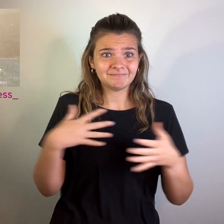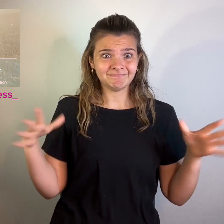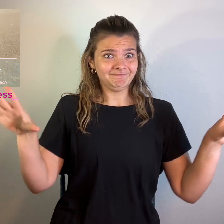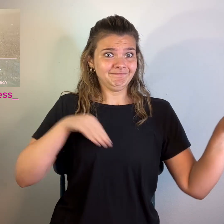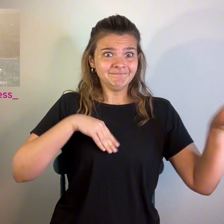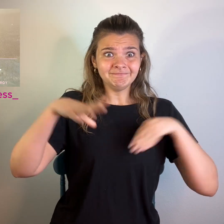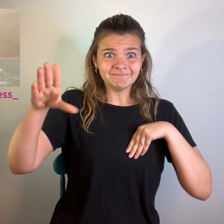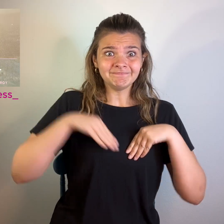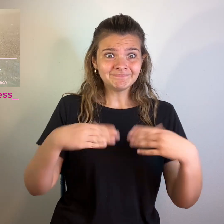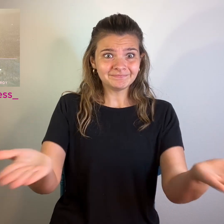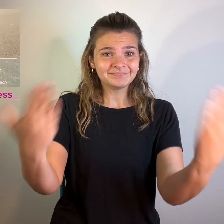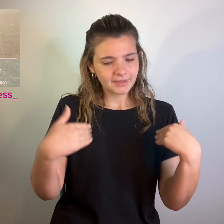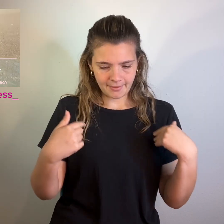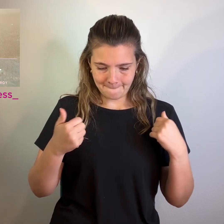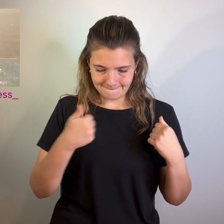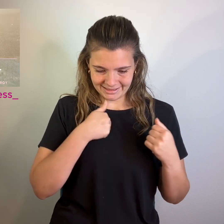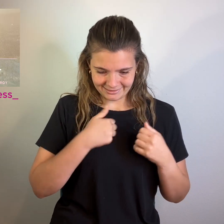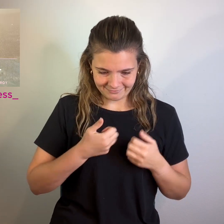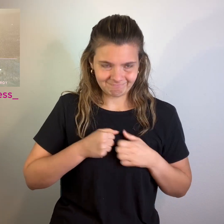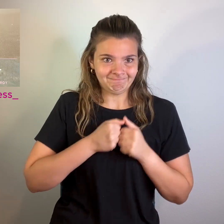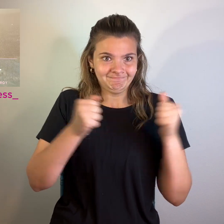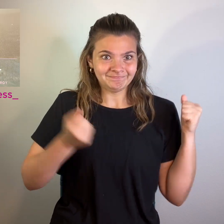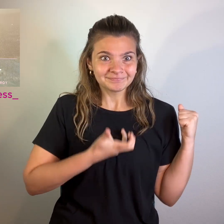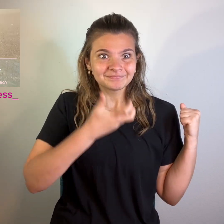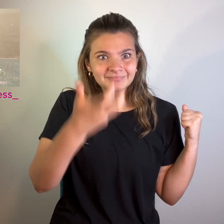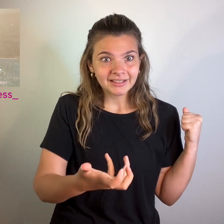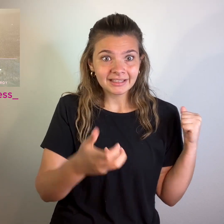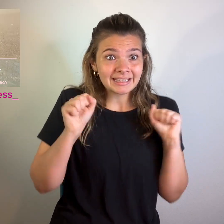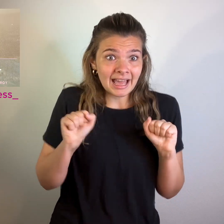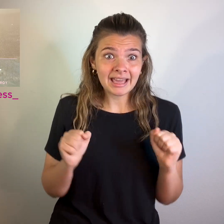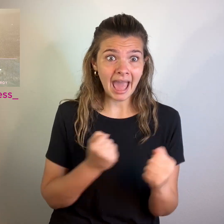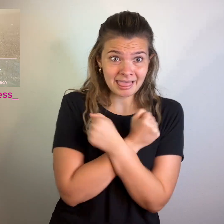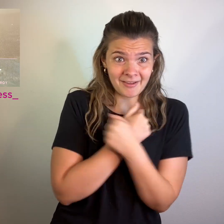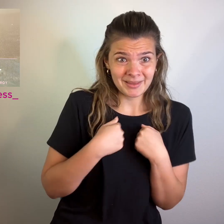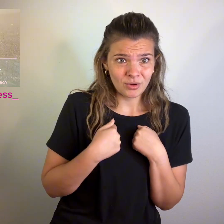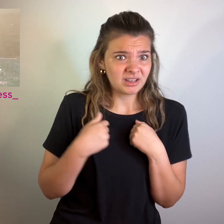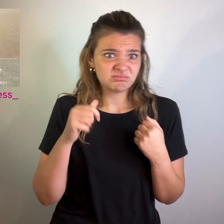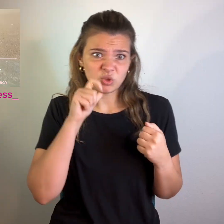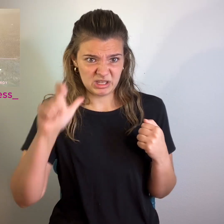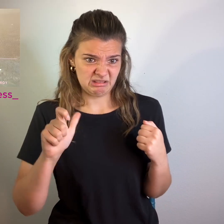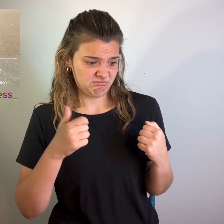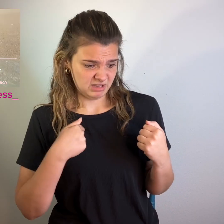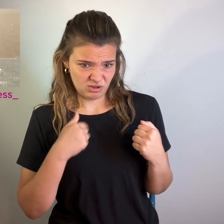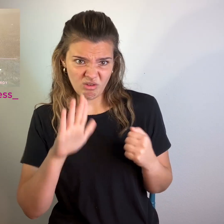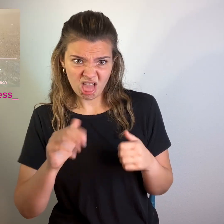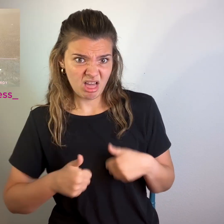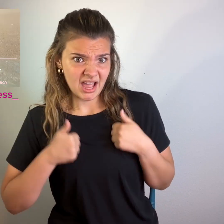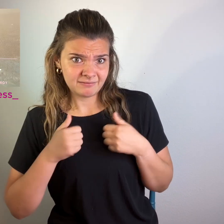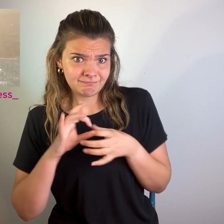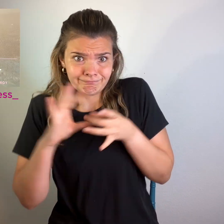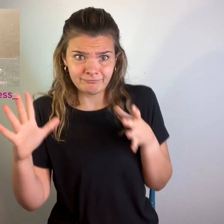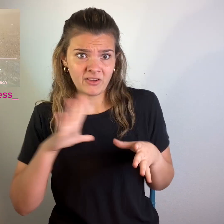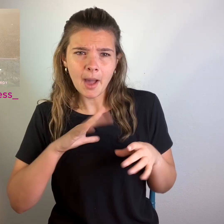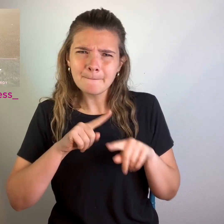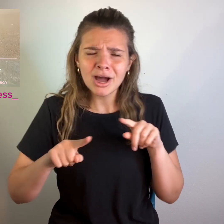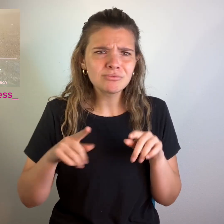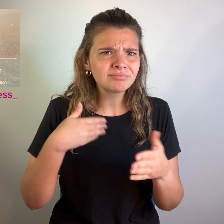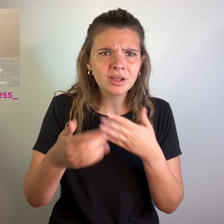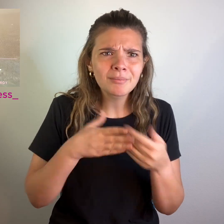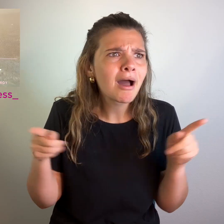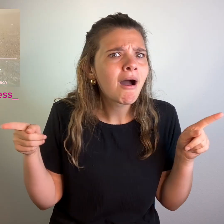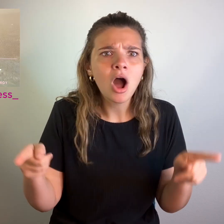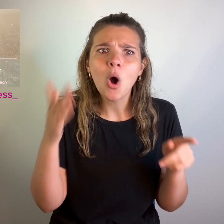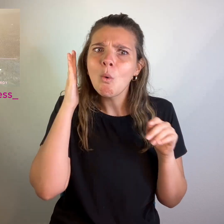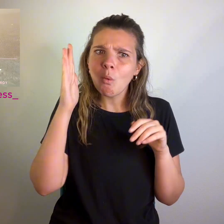be authentic. And it's like, either love me or don't have me in your life. But like, I am going to want the best for you. I'm literally going to tell you